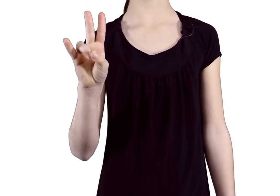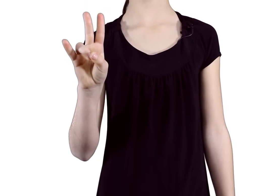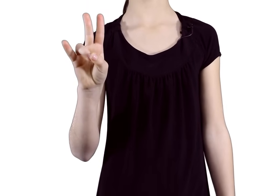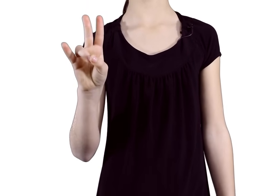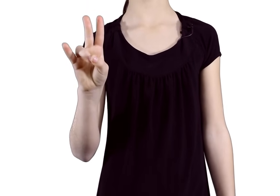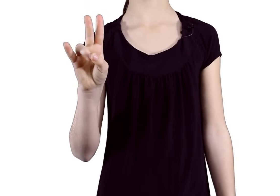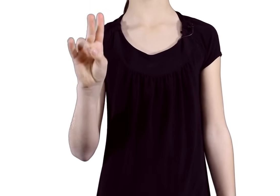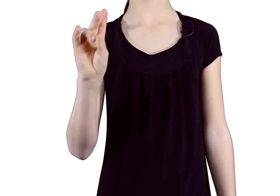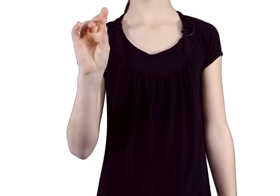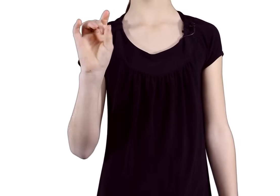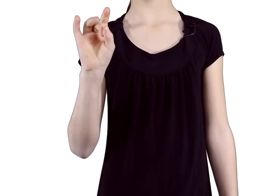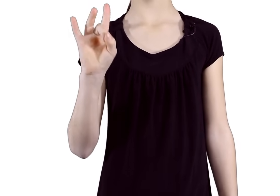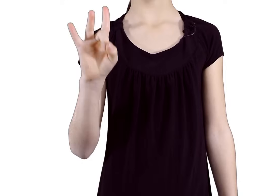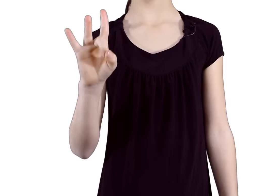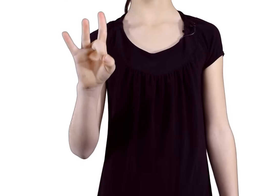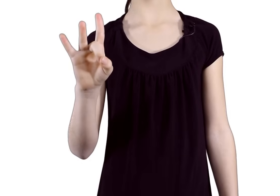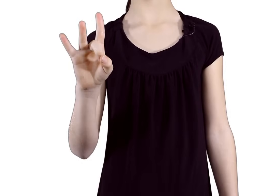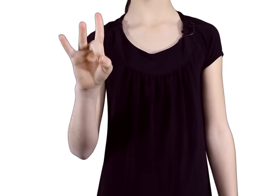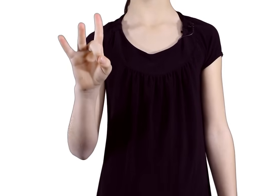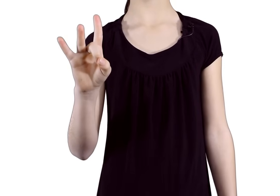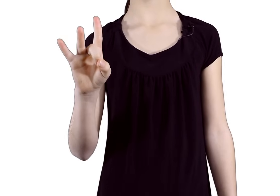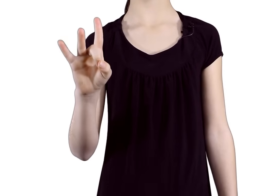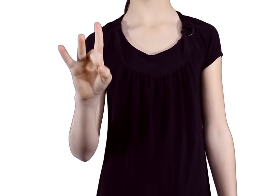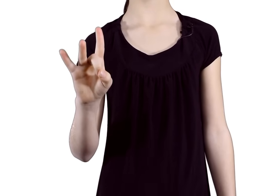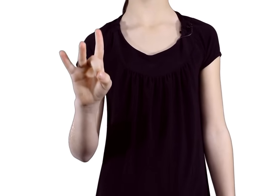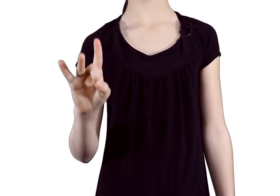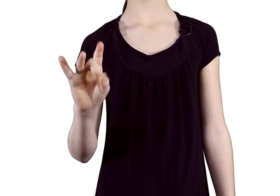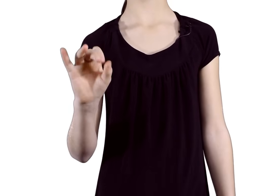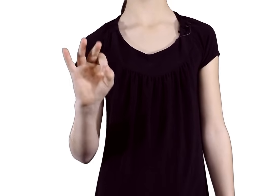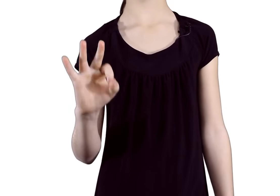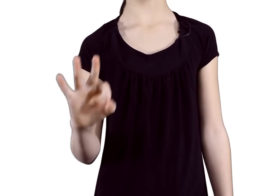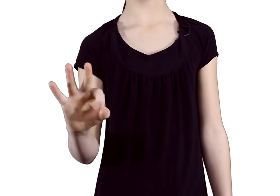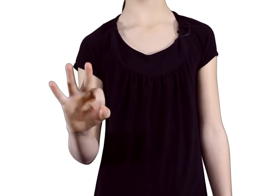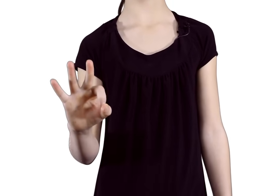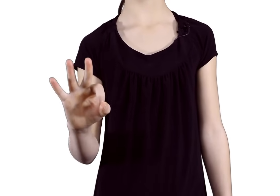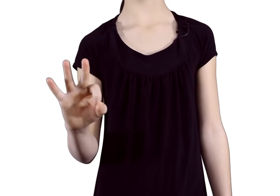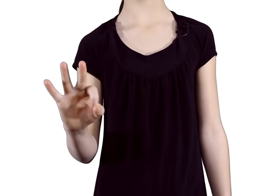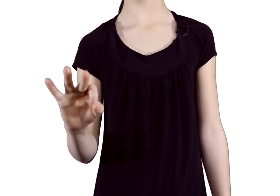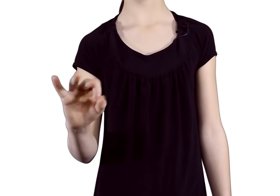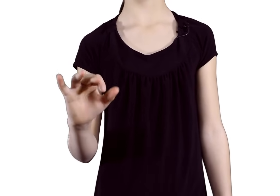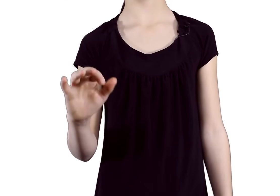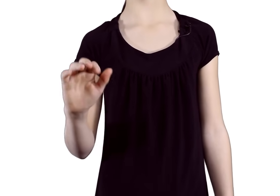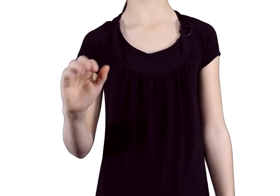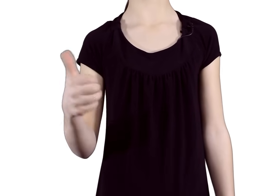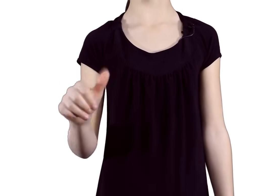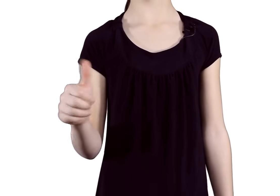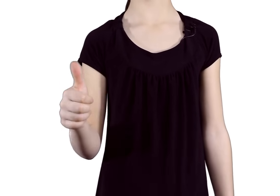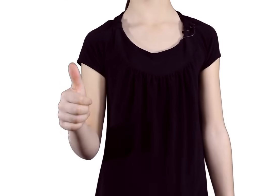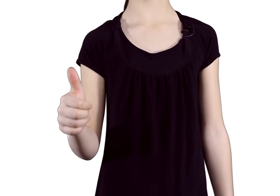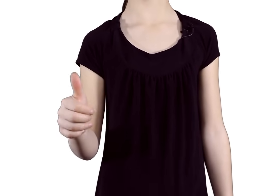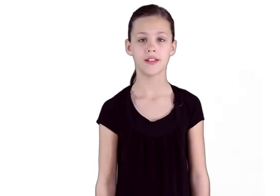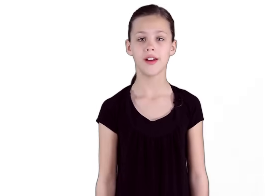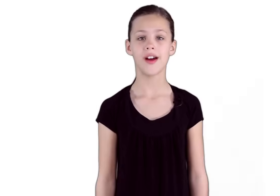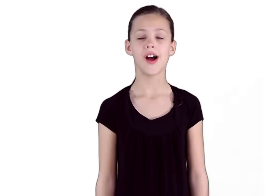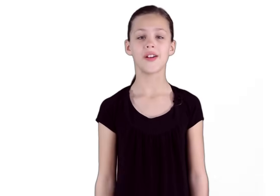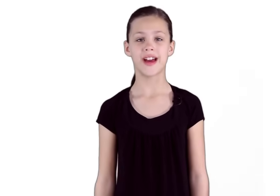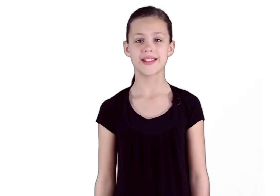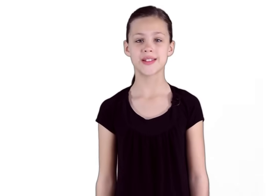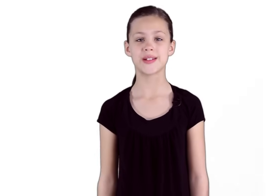8, 9 and 10. Okay, so